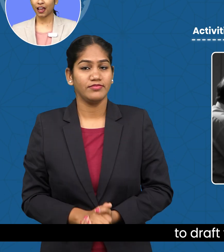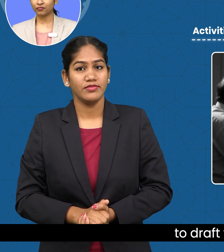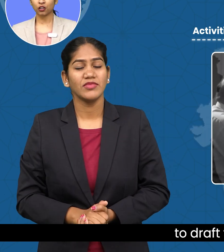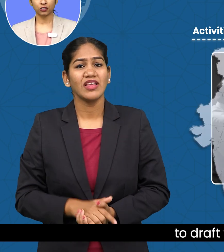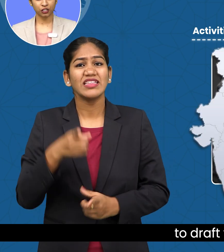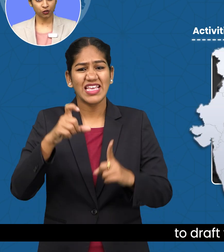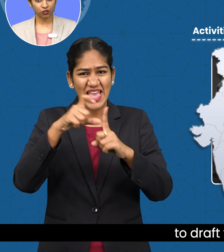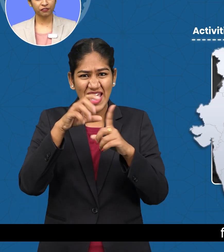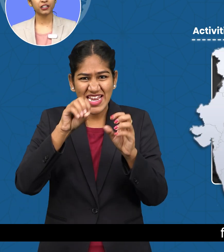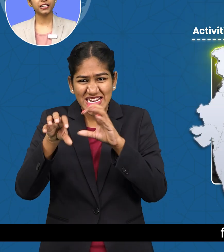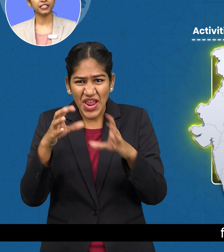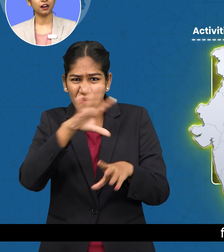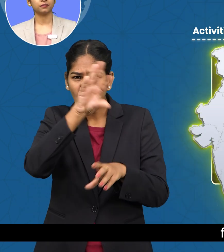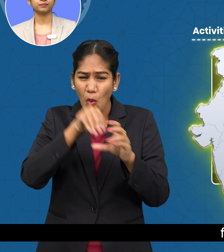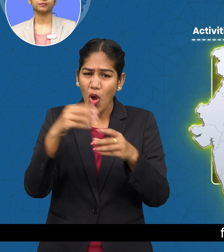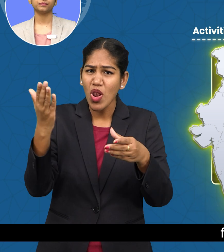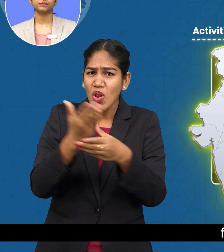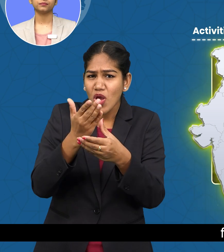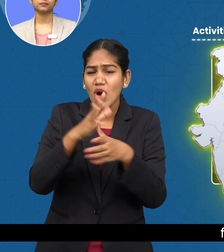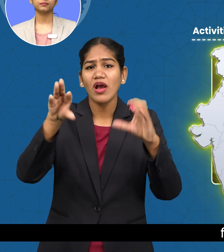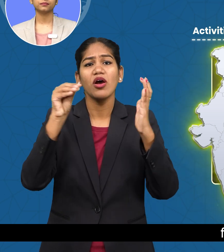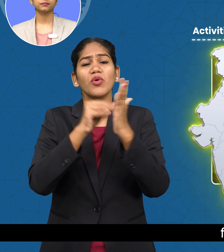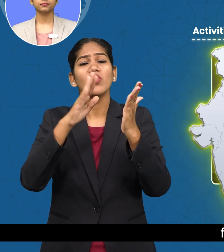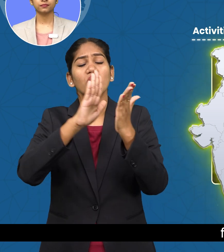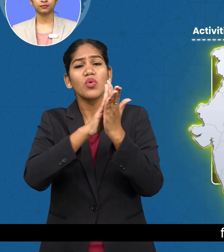to draft the Constitution for India.